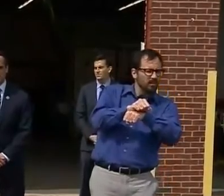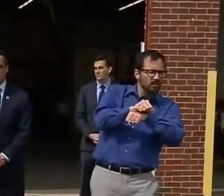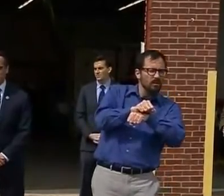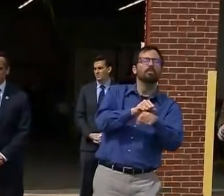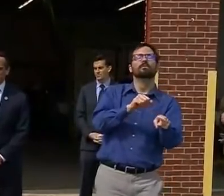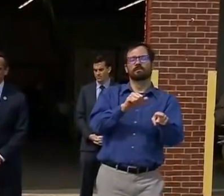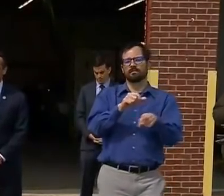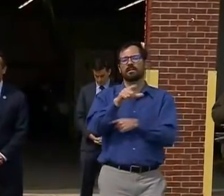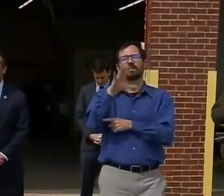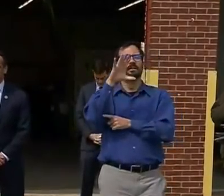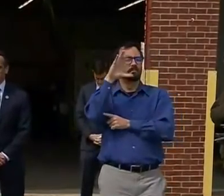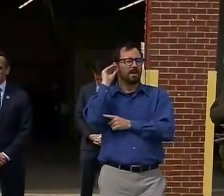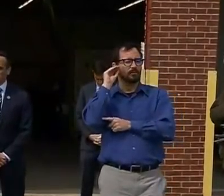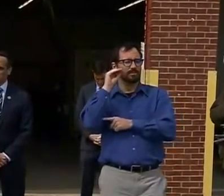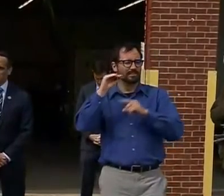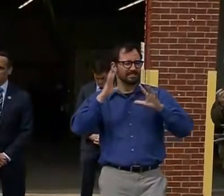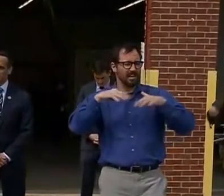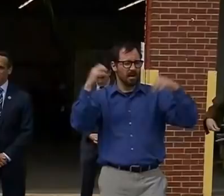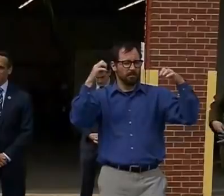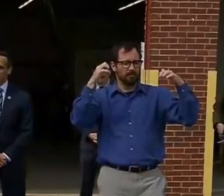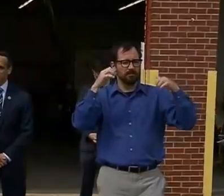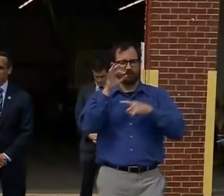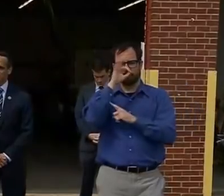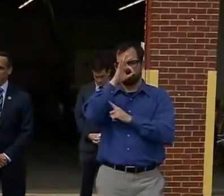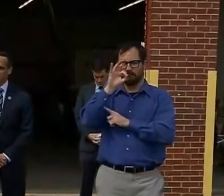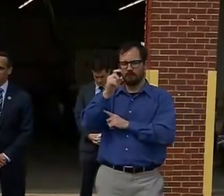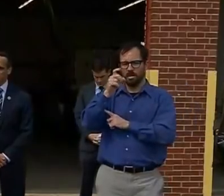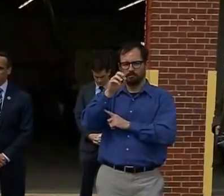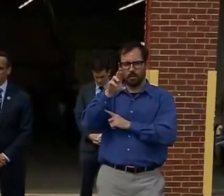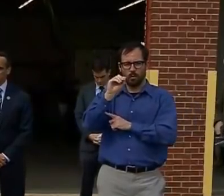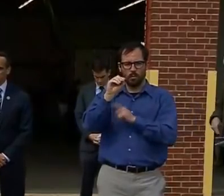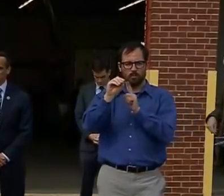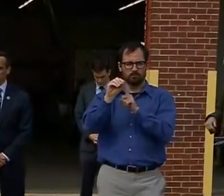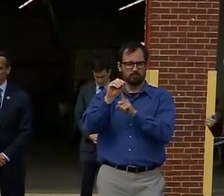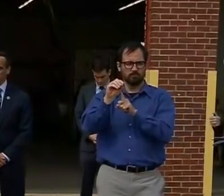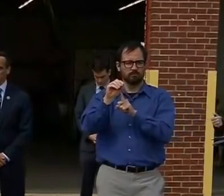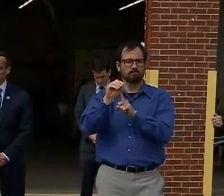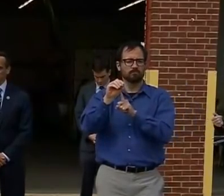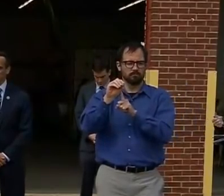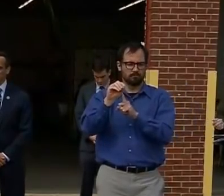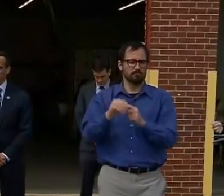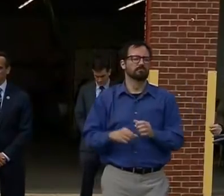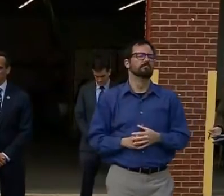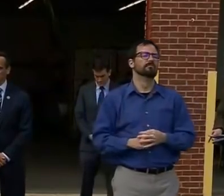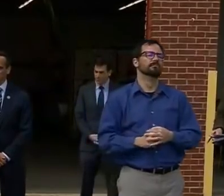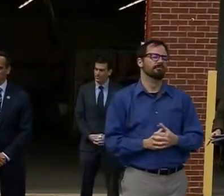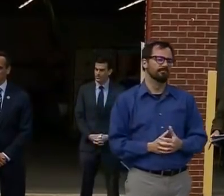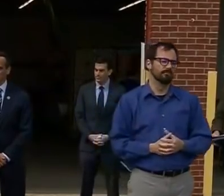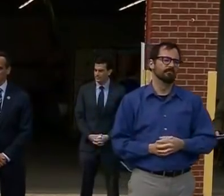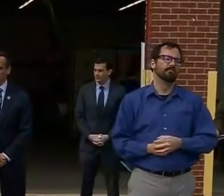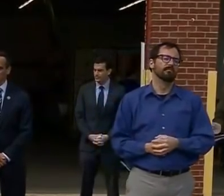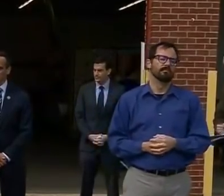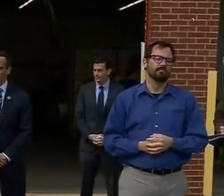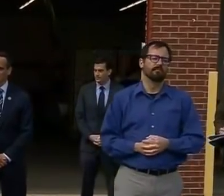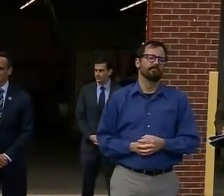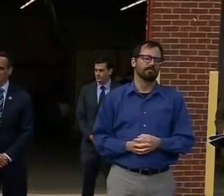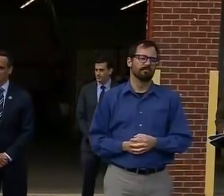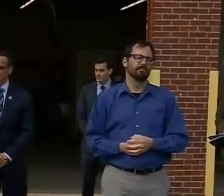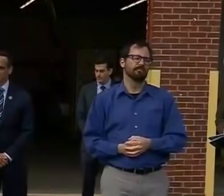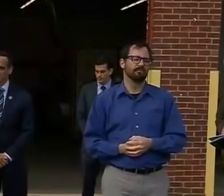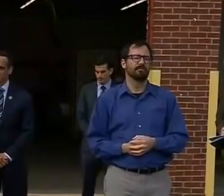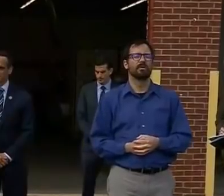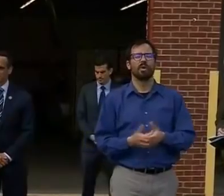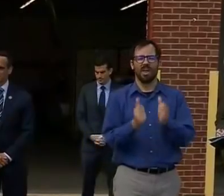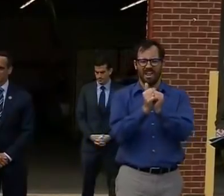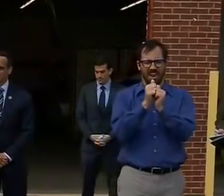West Springfield. If someone wants to get tested, you can make an appointment in advance with your supervisor or your